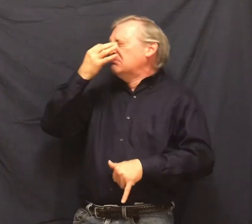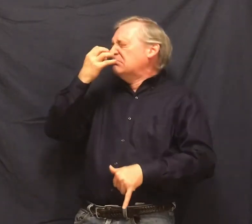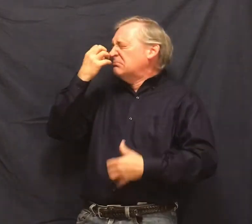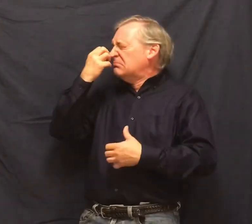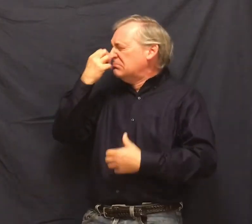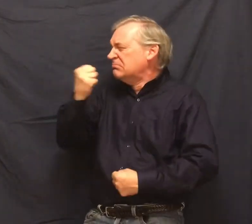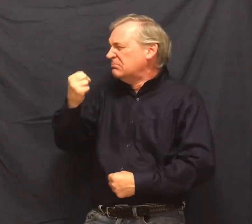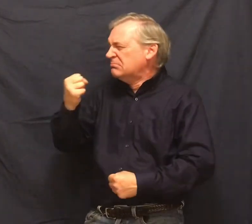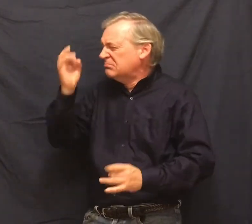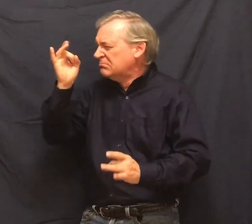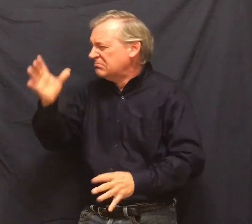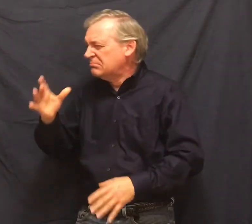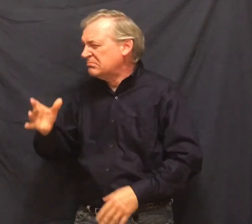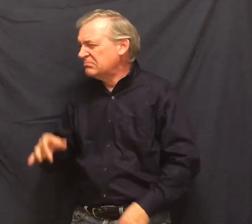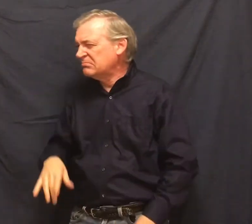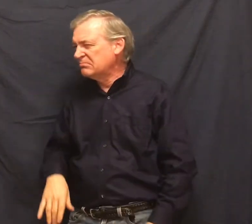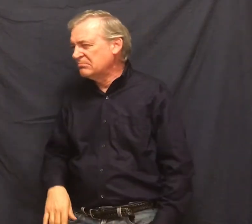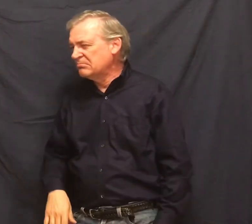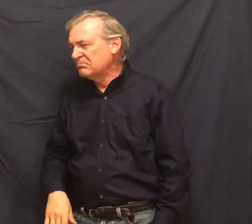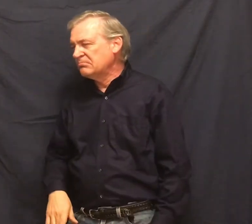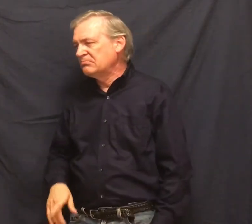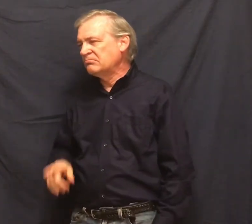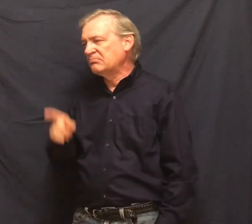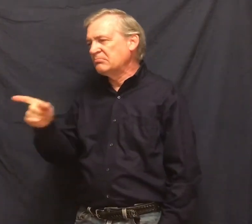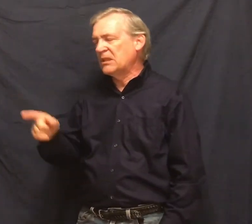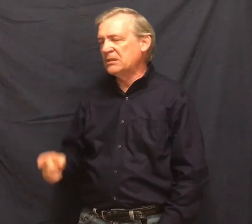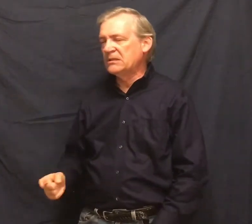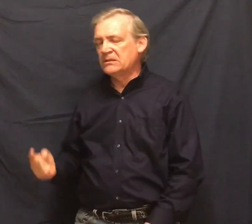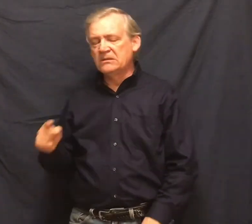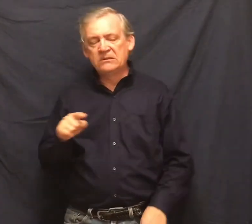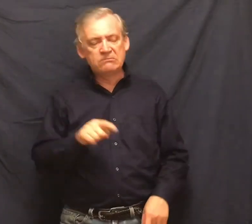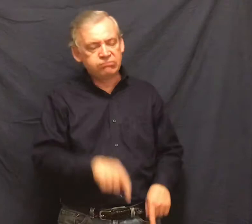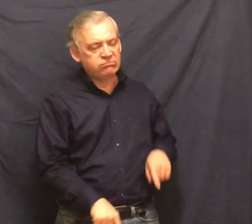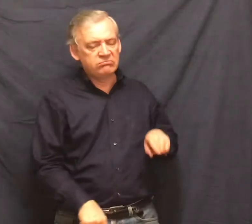He walked over with his heavy-legged stride and looked down at the dog.